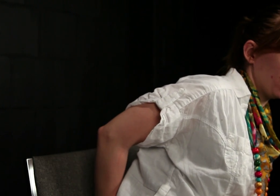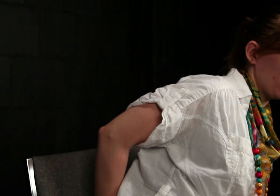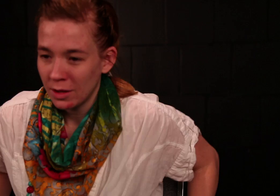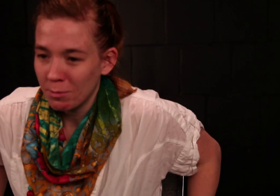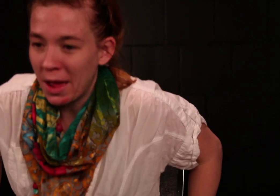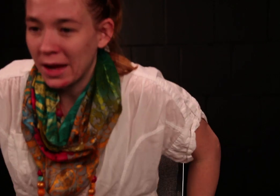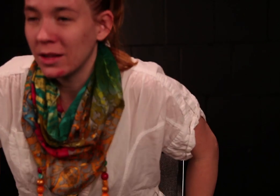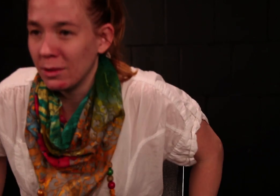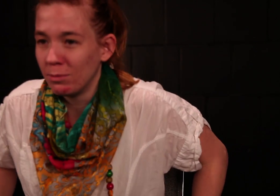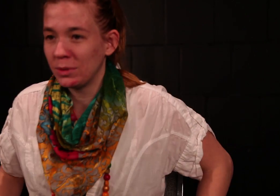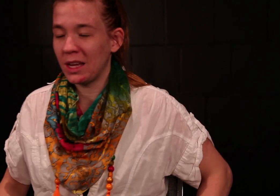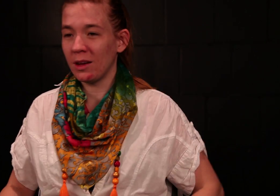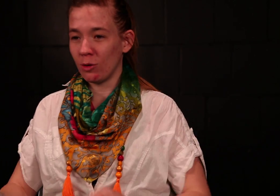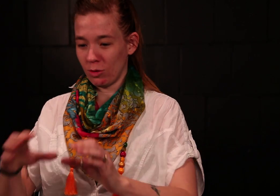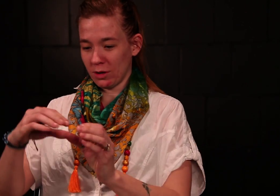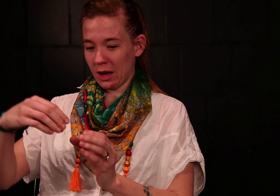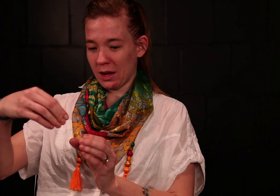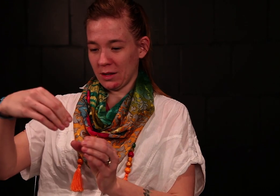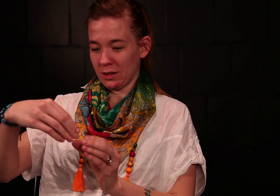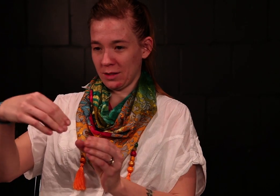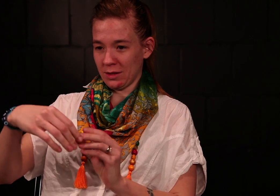butt, back in the tail kind of